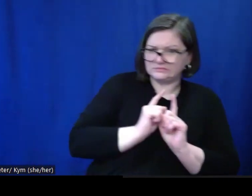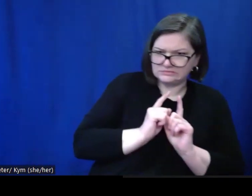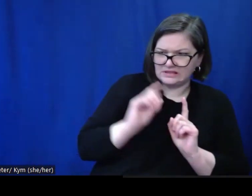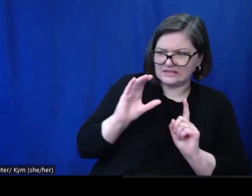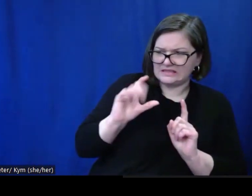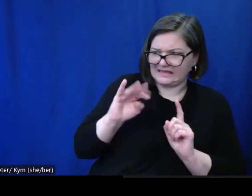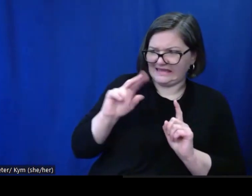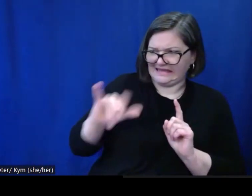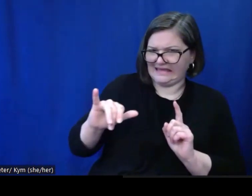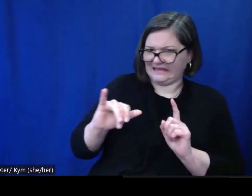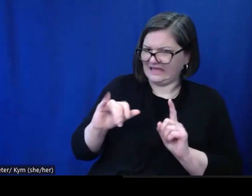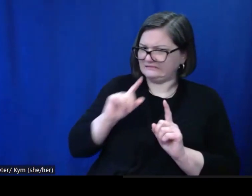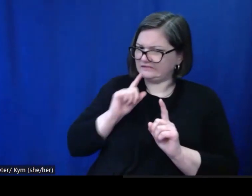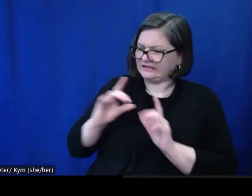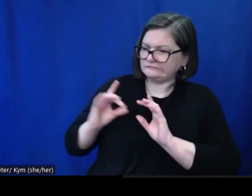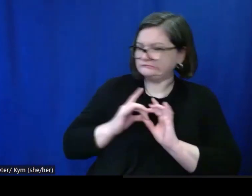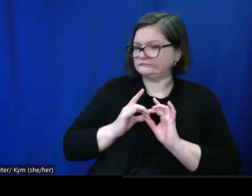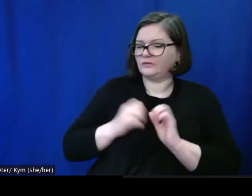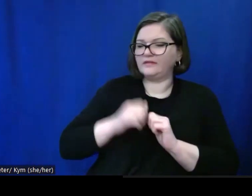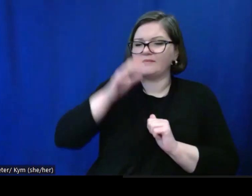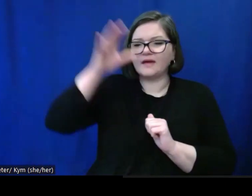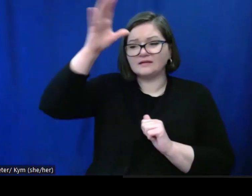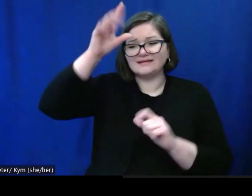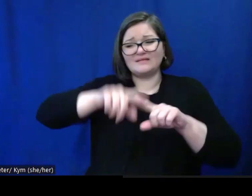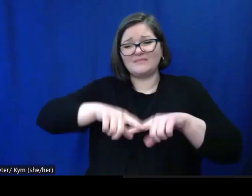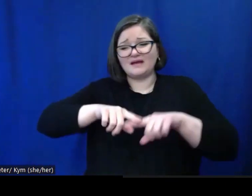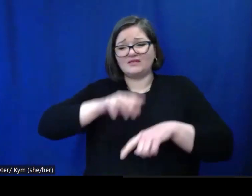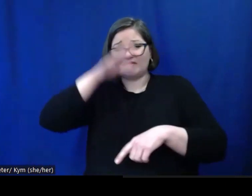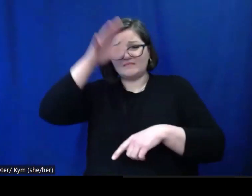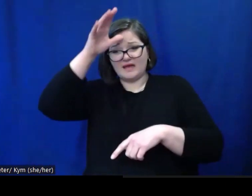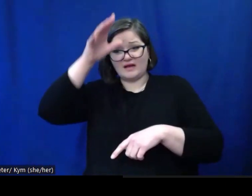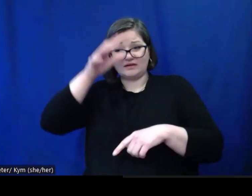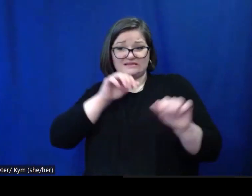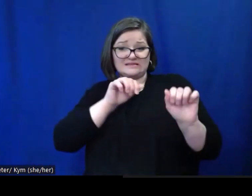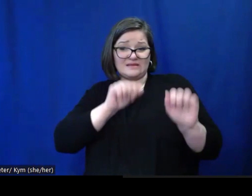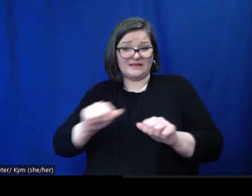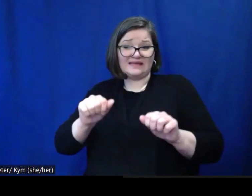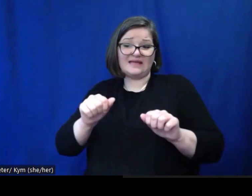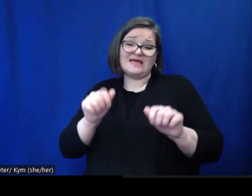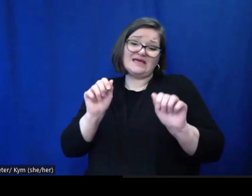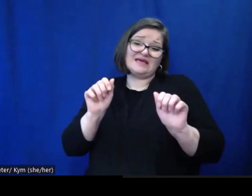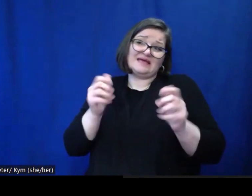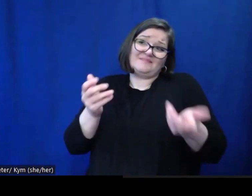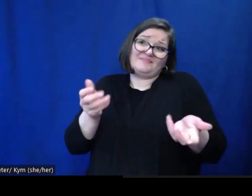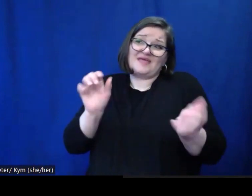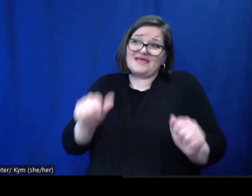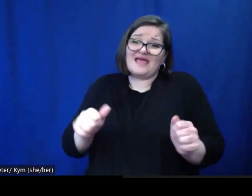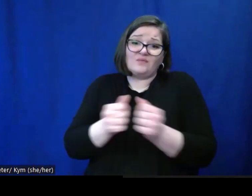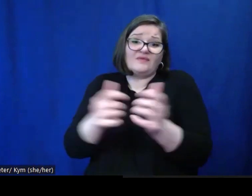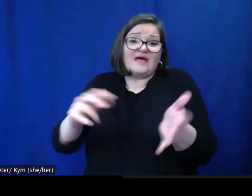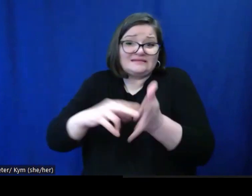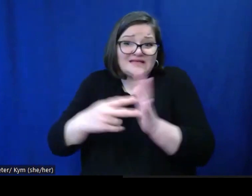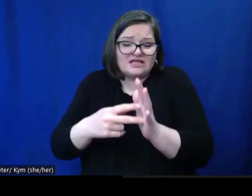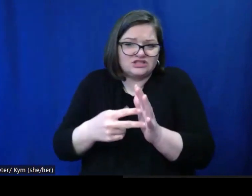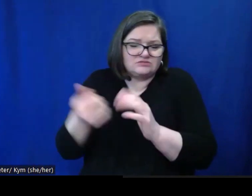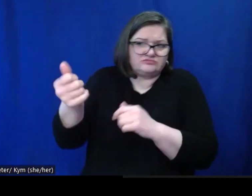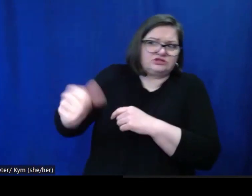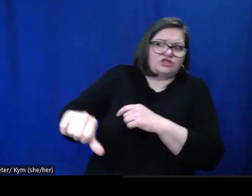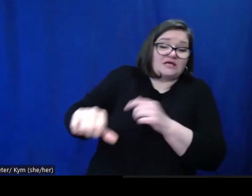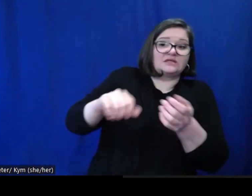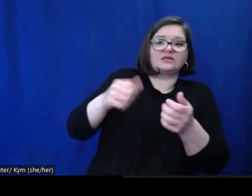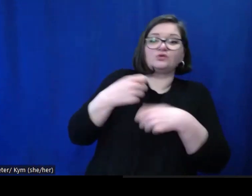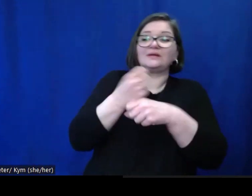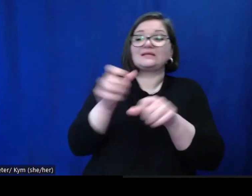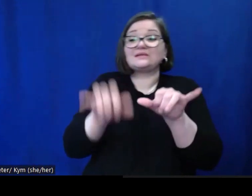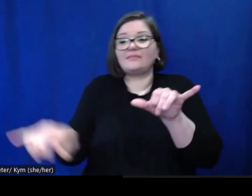on the parent's capacity, the parents can unintentionally reject, and then it creates that pattern. And that's one of the